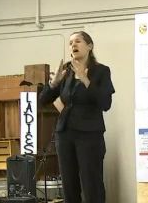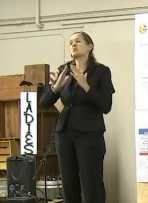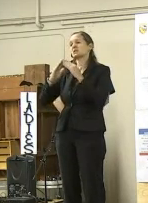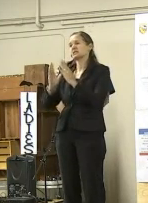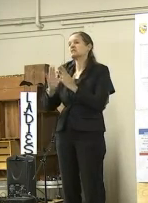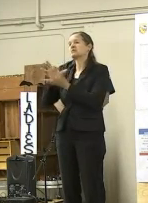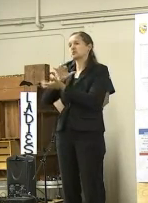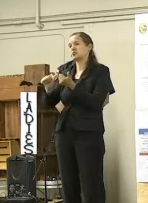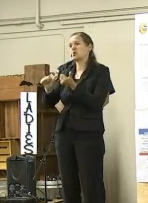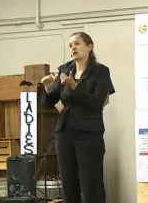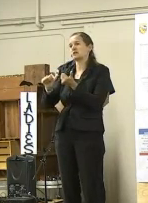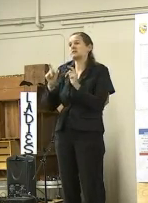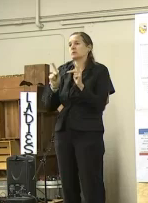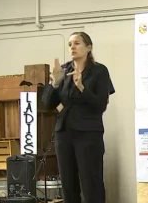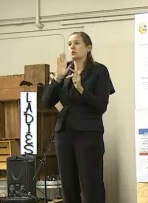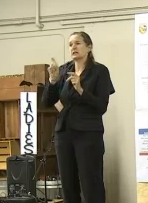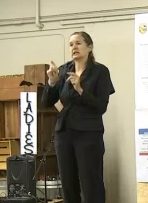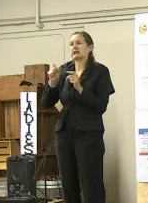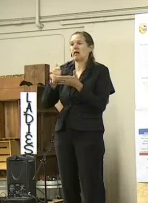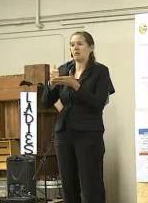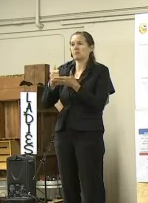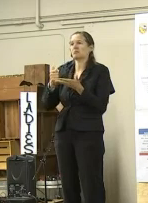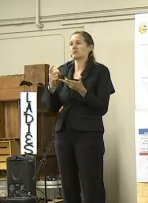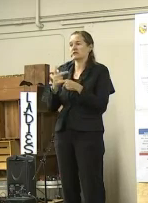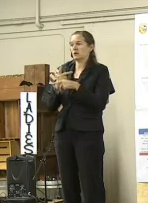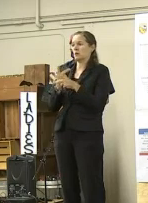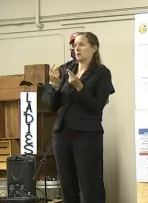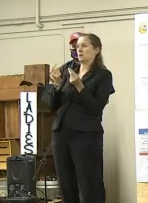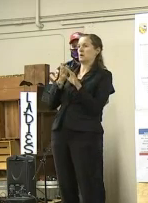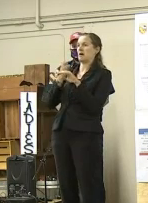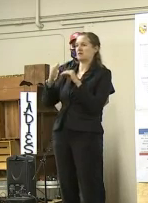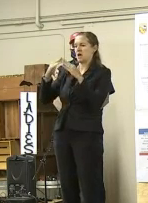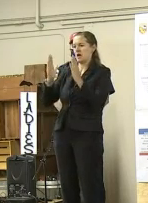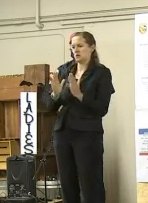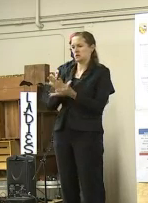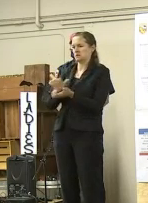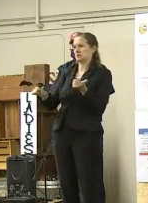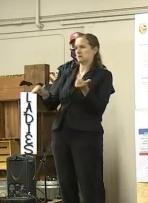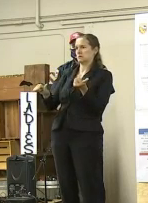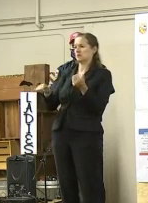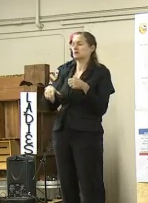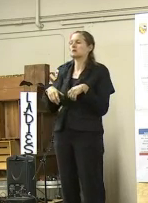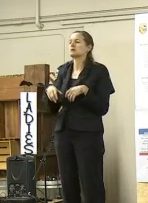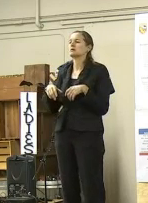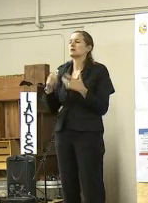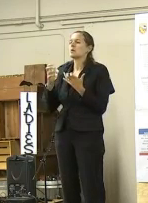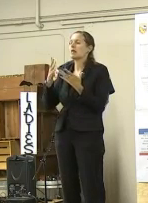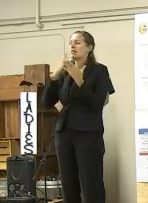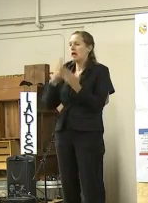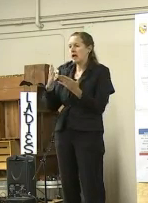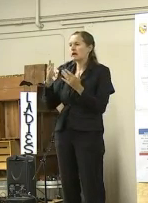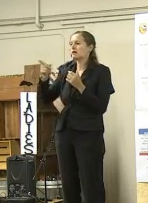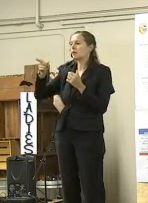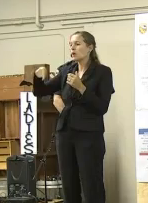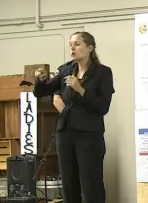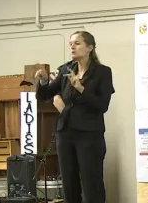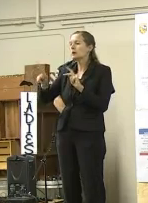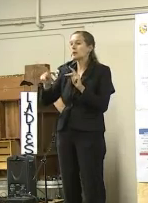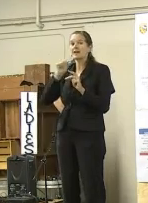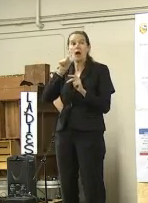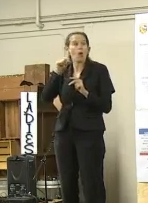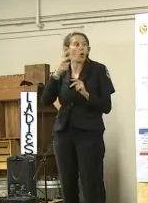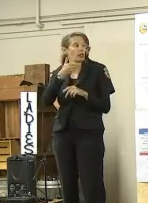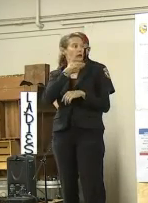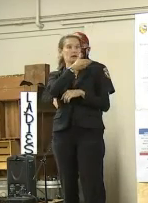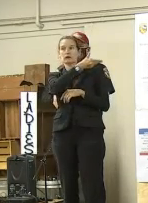and folks are going to need help with getting back on their feet. So I want to thank you, all of those folks, not just the cooperators behind me, but